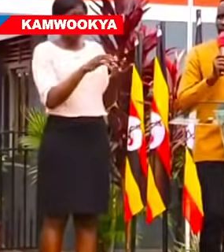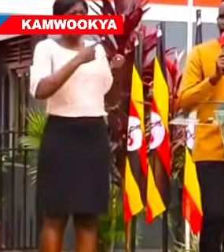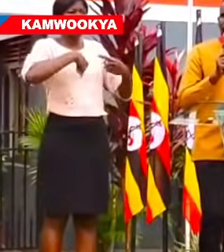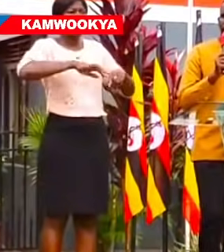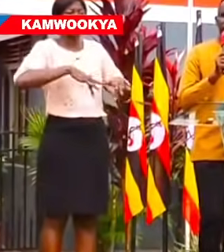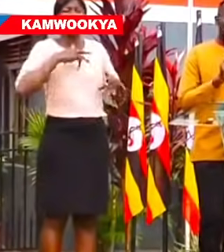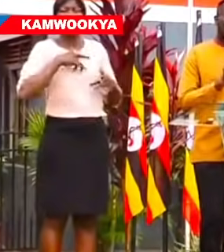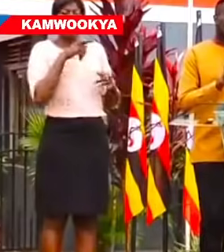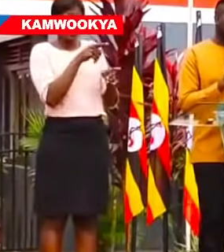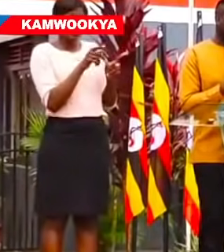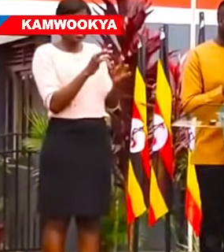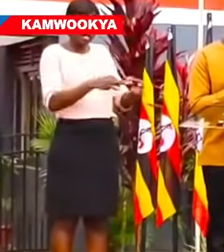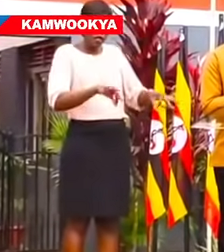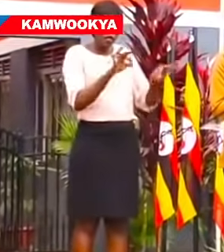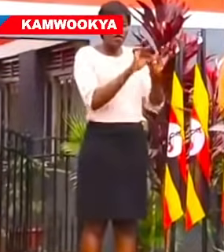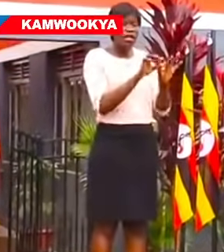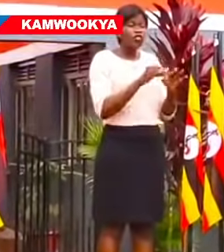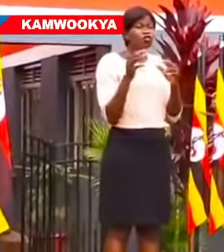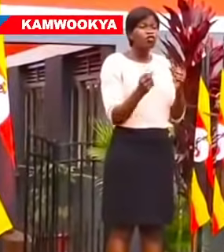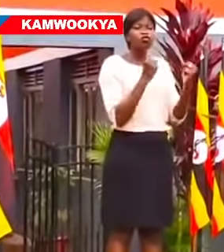strengthen is training